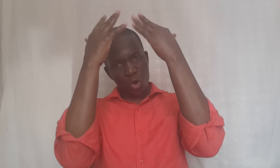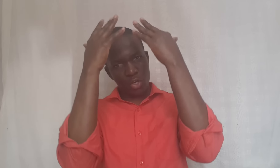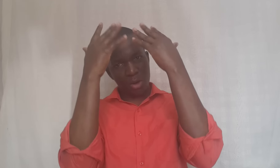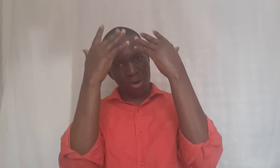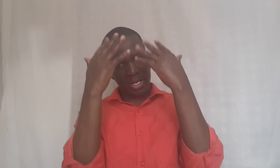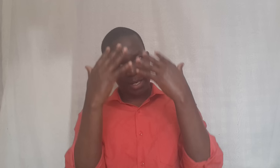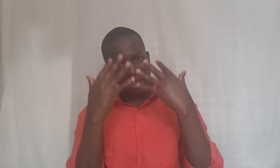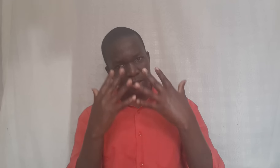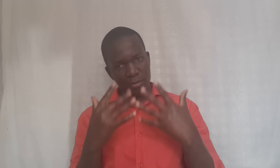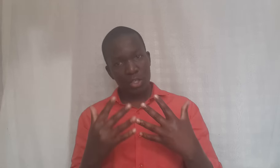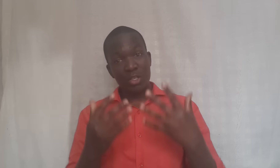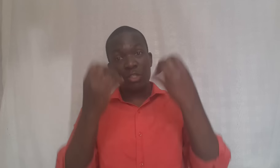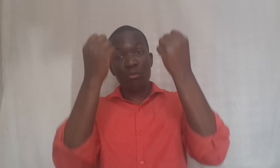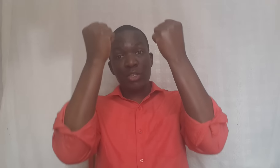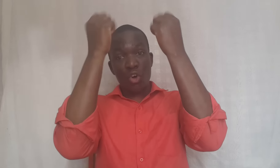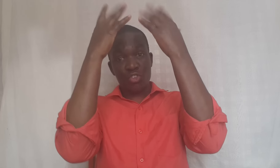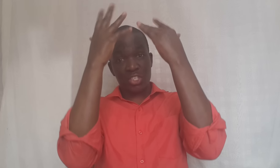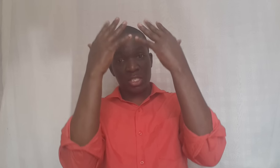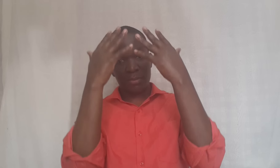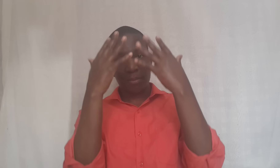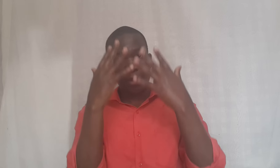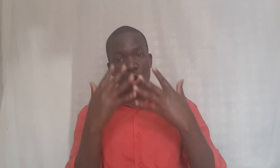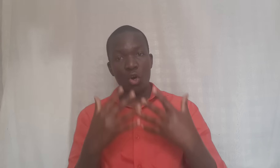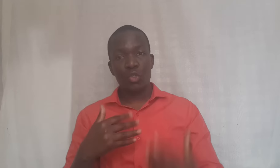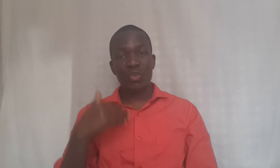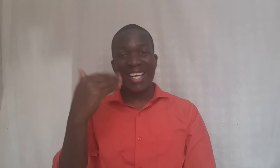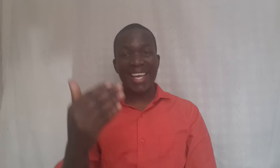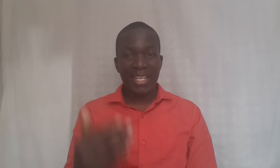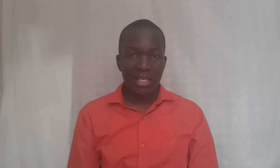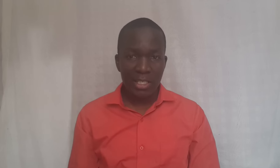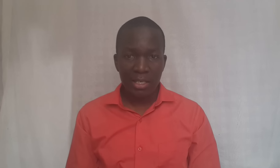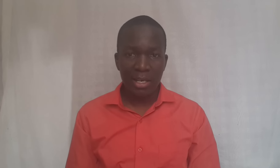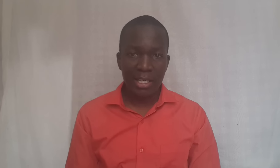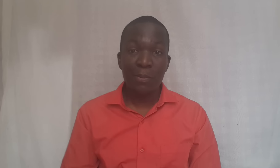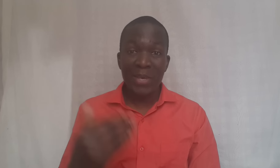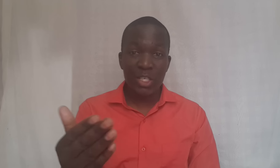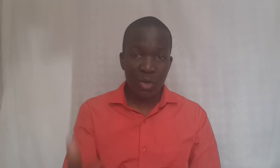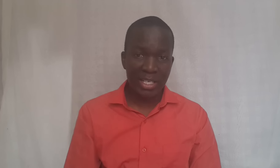on your body like this. So this to be nourished or to gain spiritually,